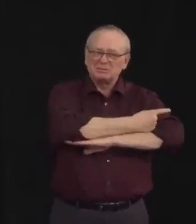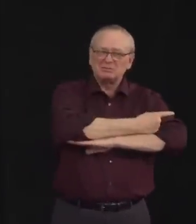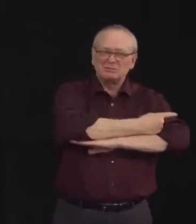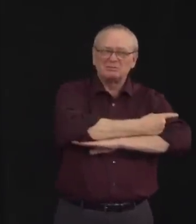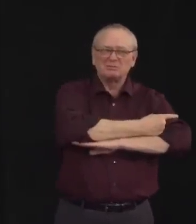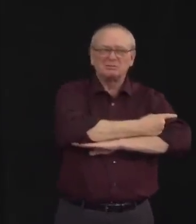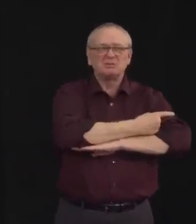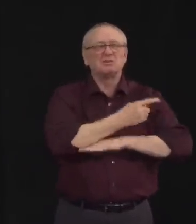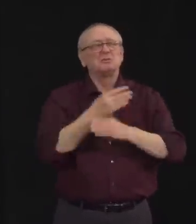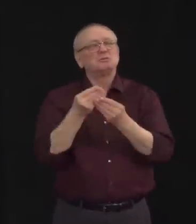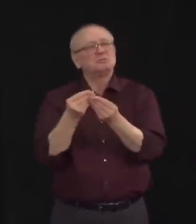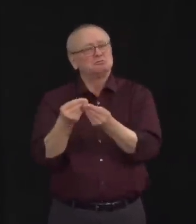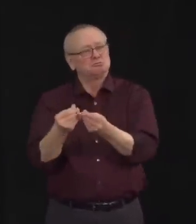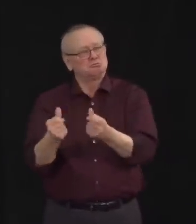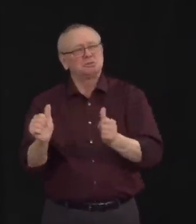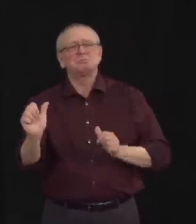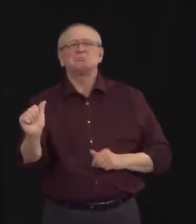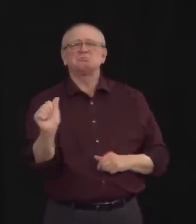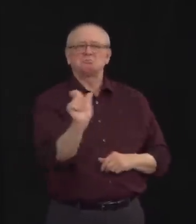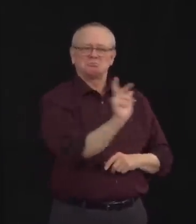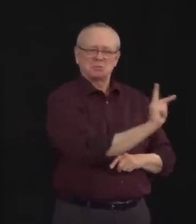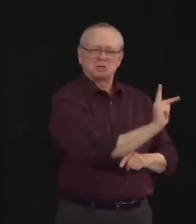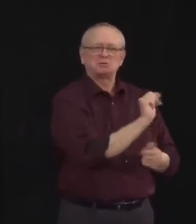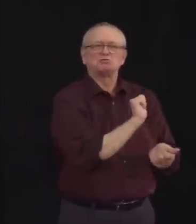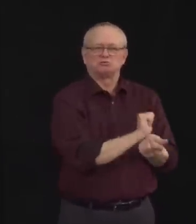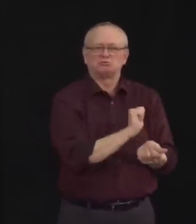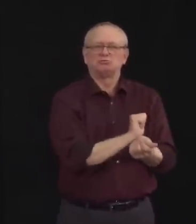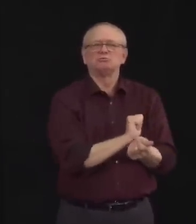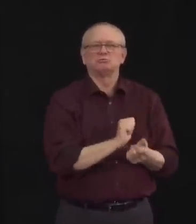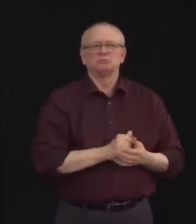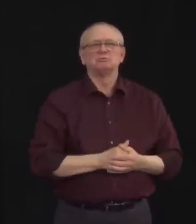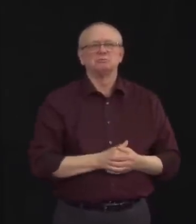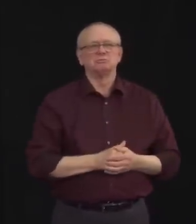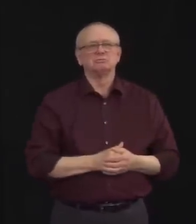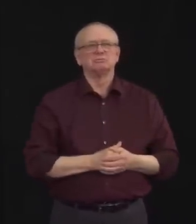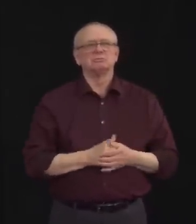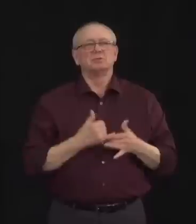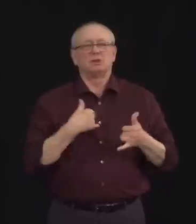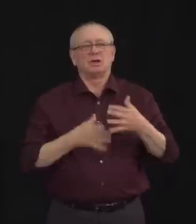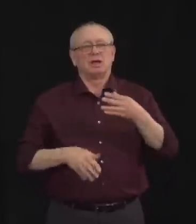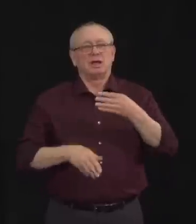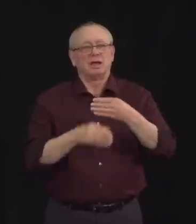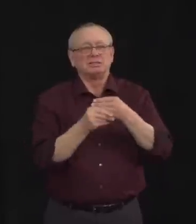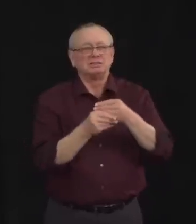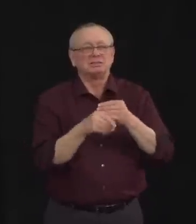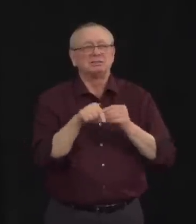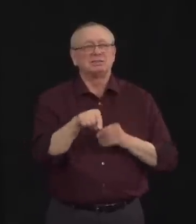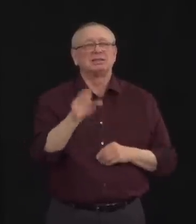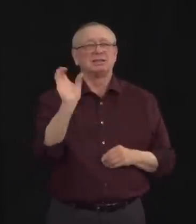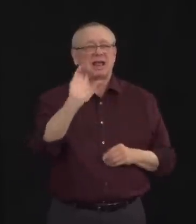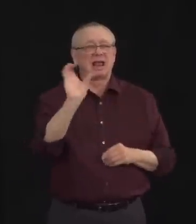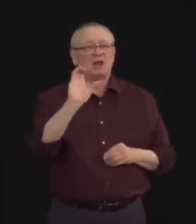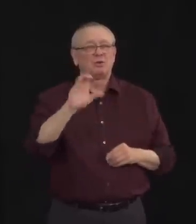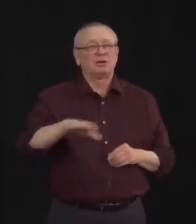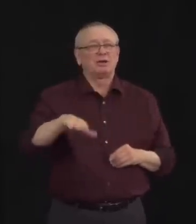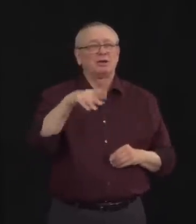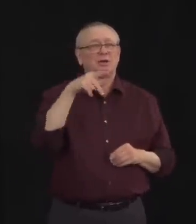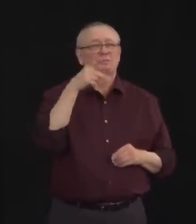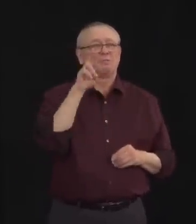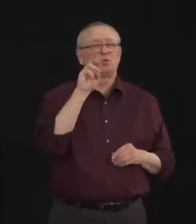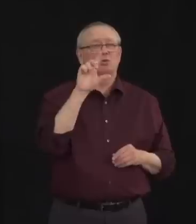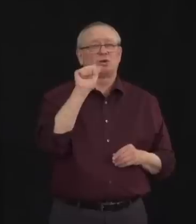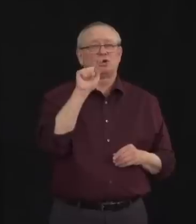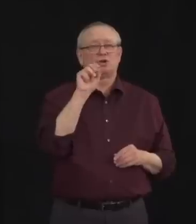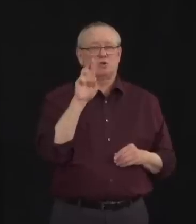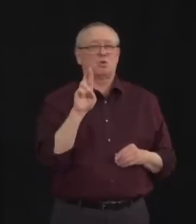an outbreak at the Purolator Distribution Centre in Calgary with 30 cases in employees. The company is working closely with Alberta